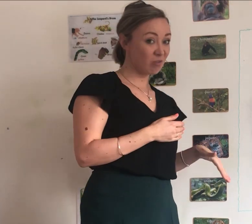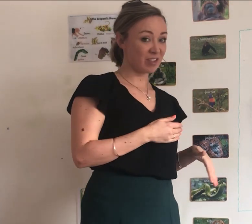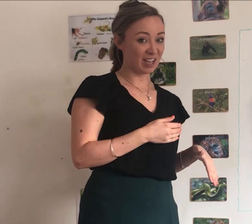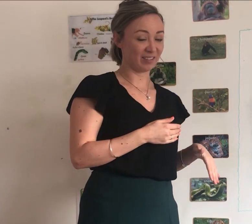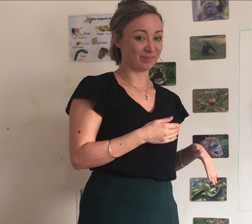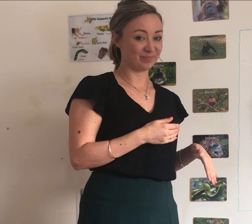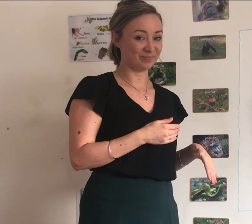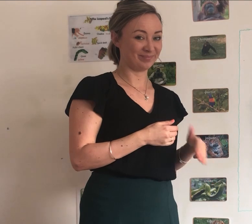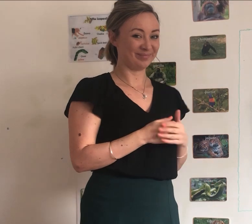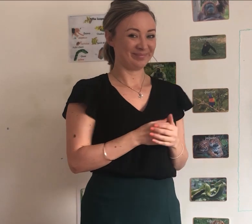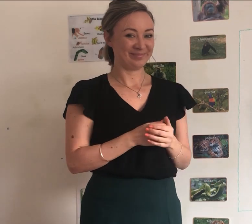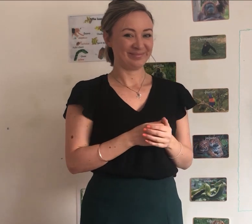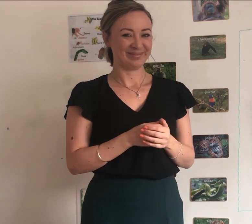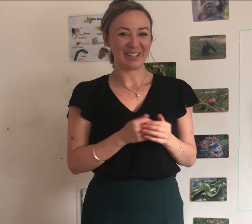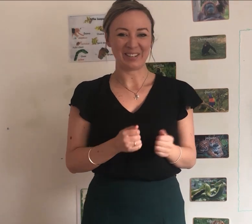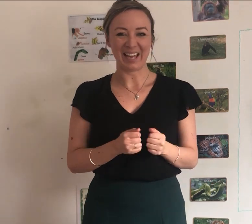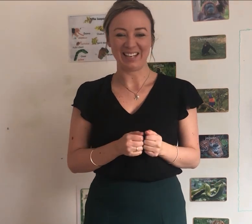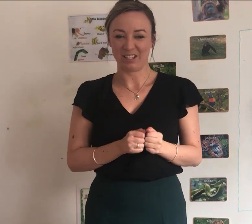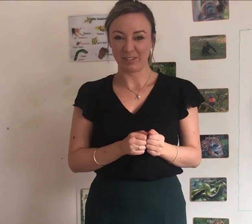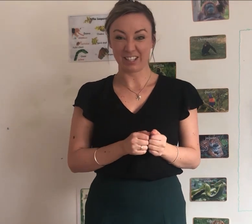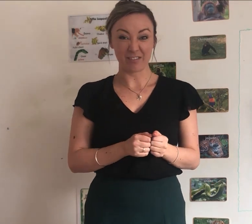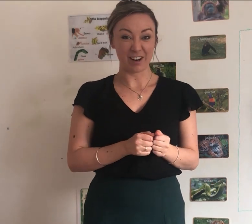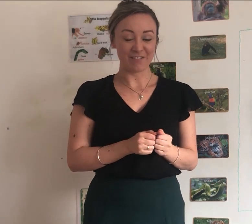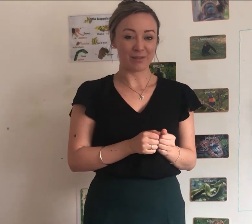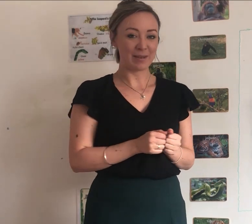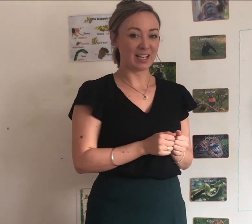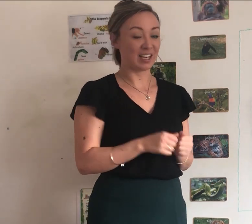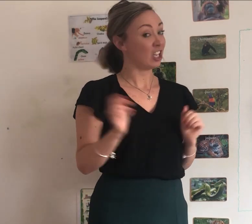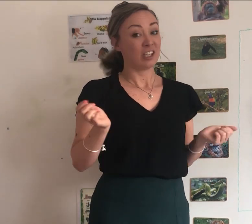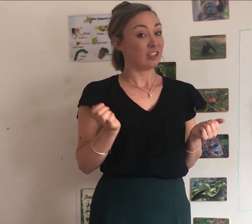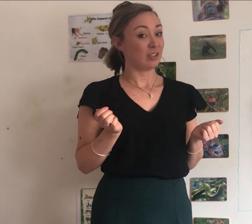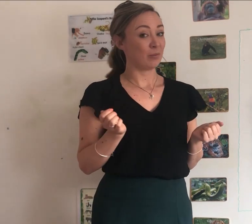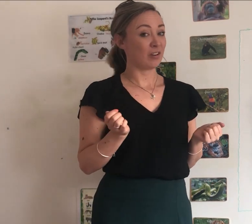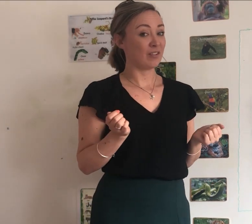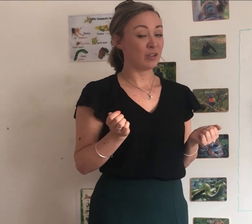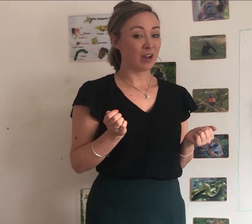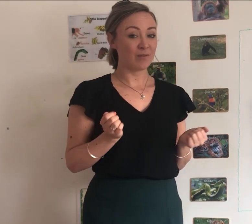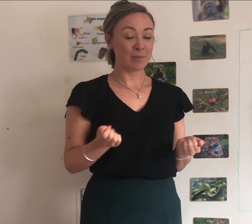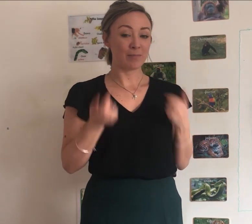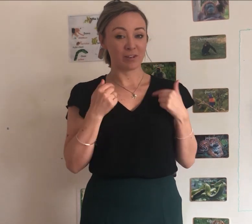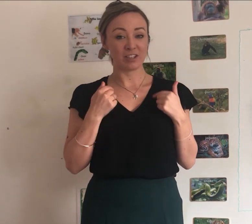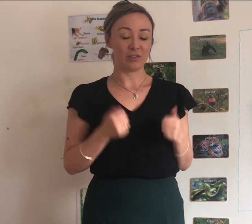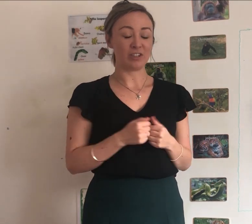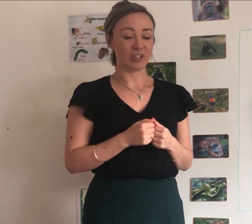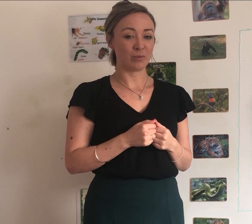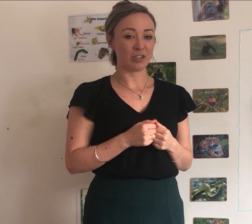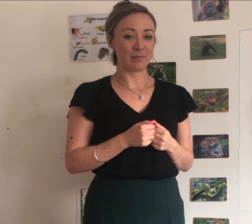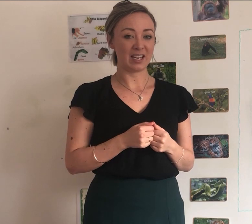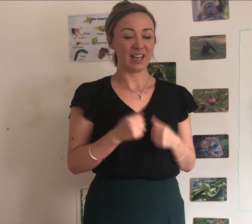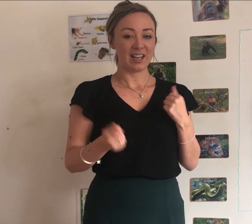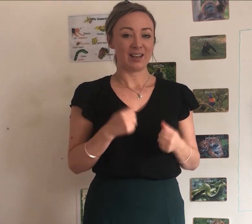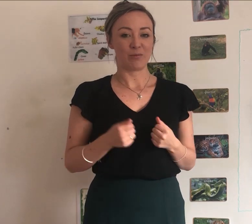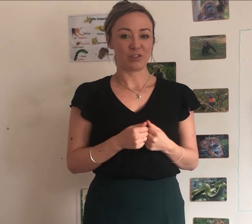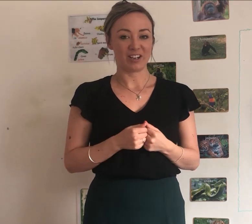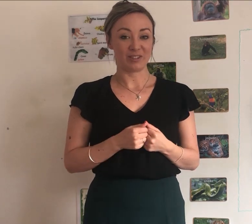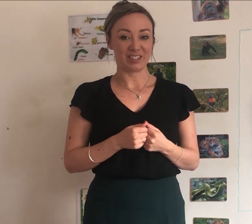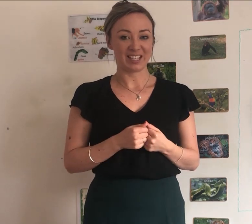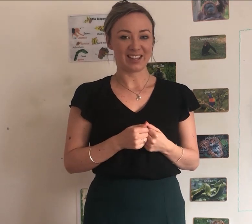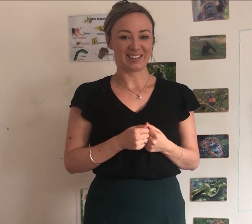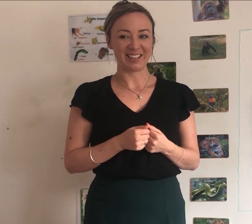thing? Okay, should we start right from the beginning? Don't worry if you can't remember it, you can just watch me and we'll try and do it together,